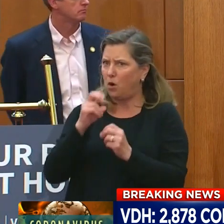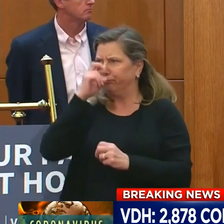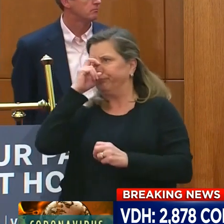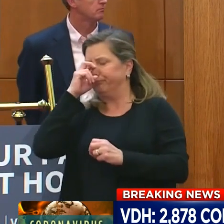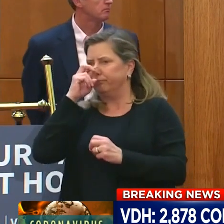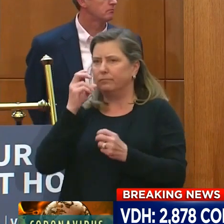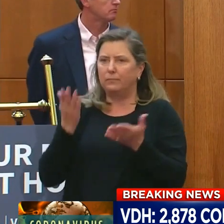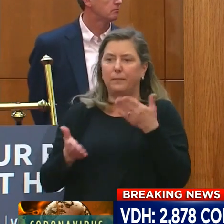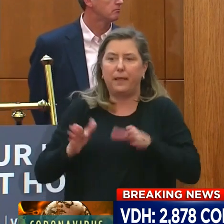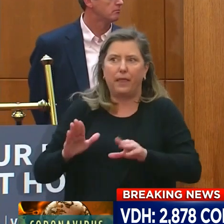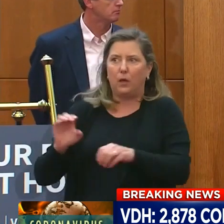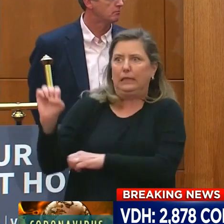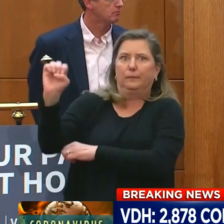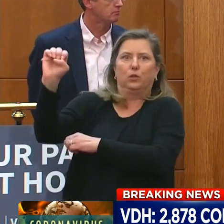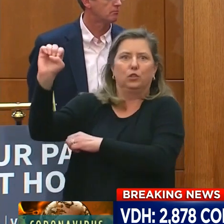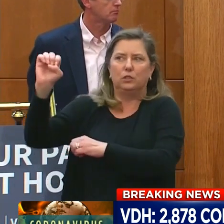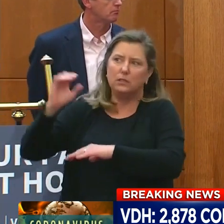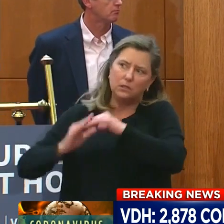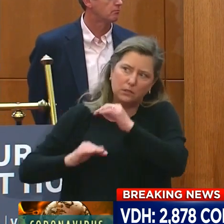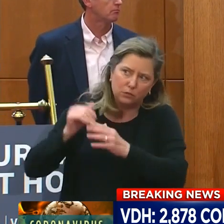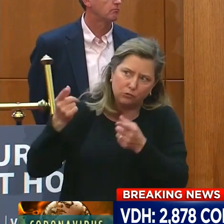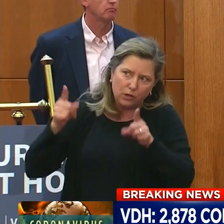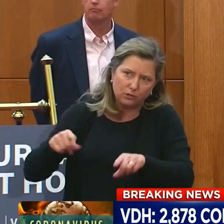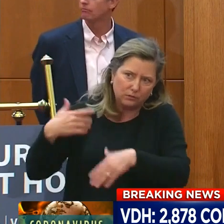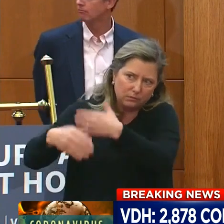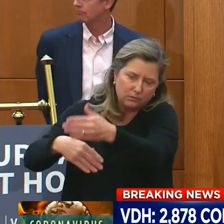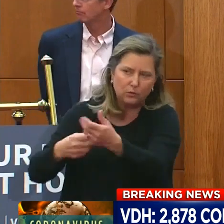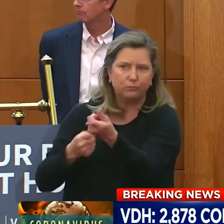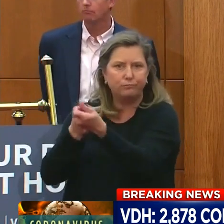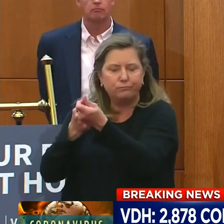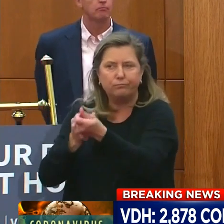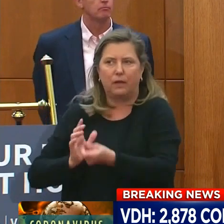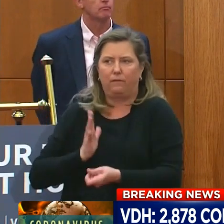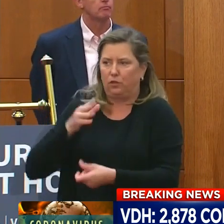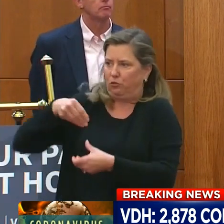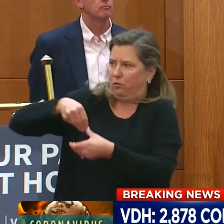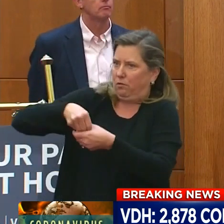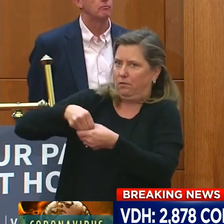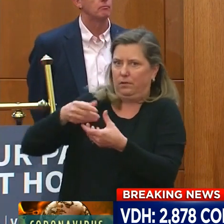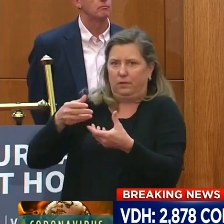only emergency construction projects that support essential infrastructure?